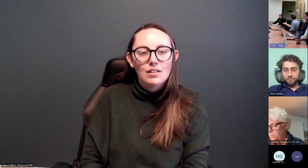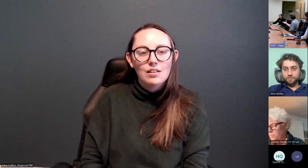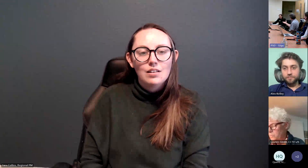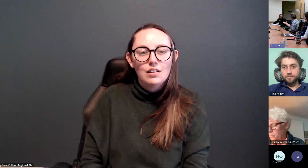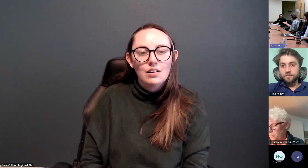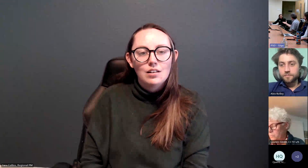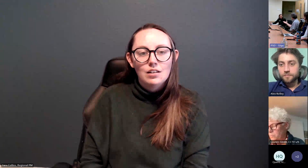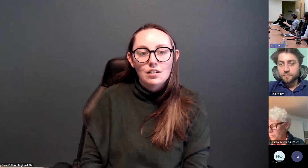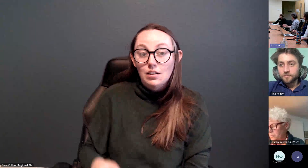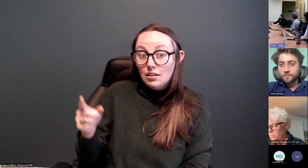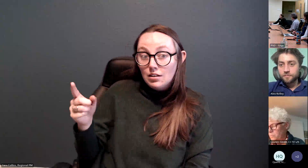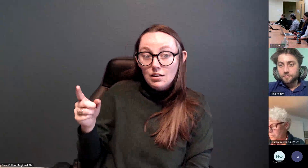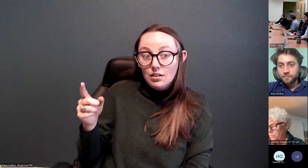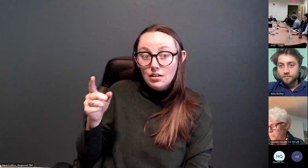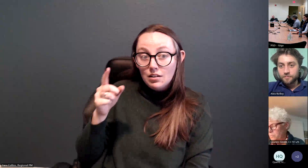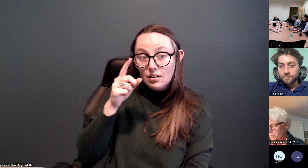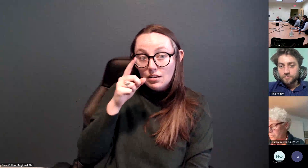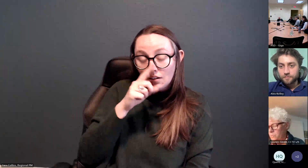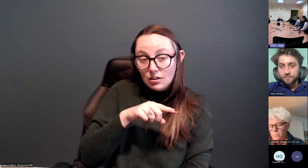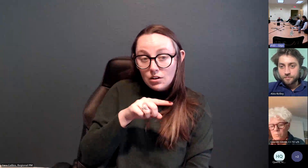You mind going last, Stephen?